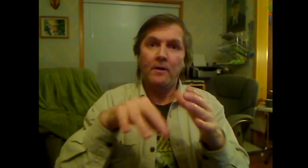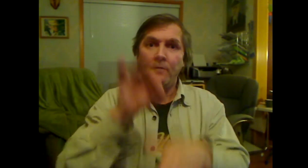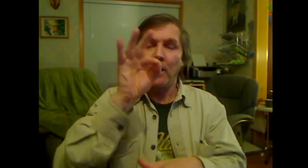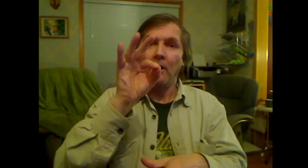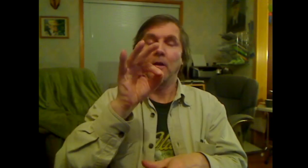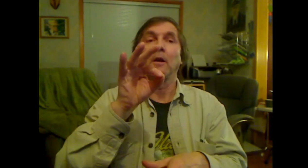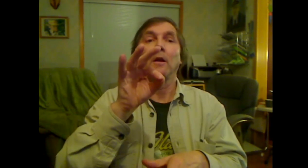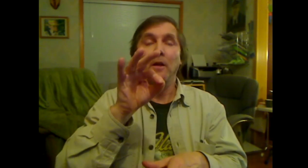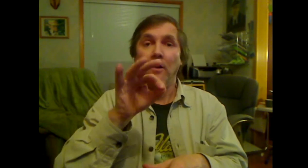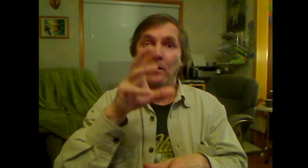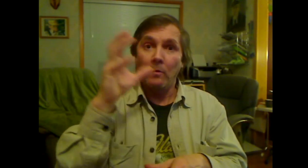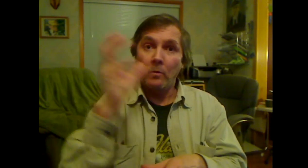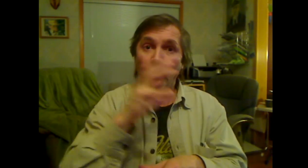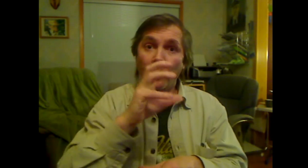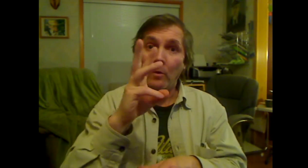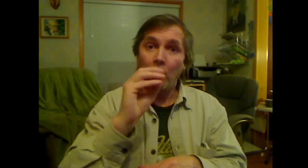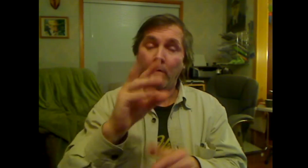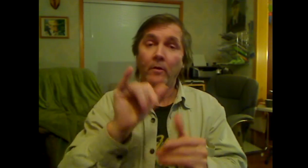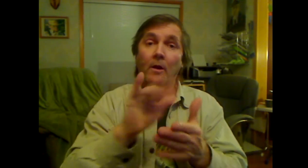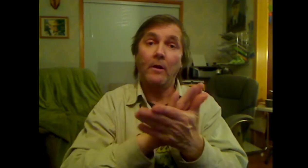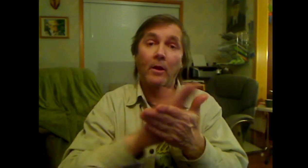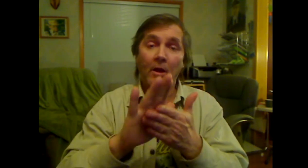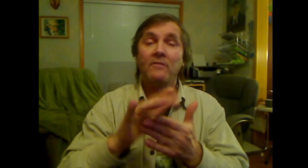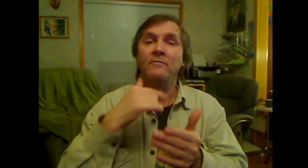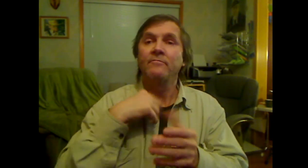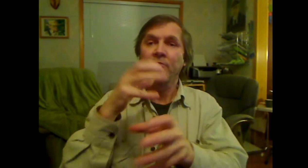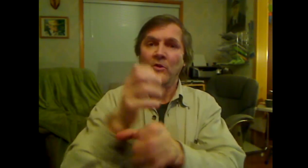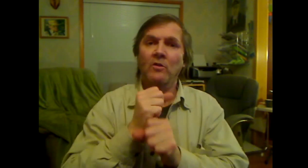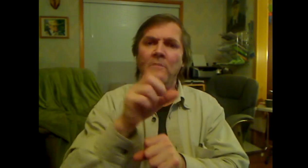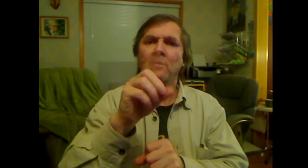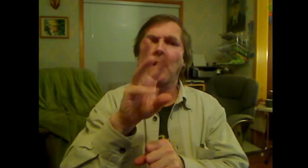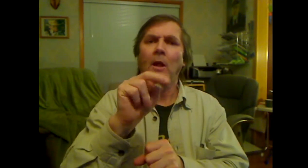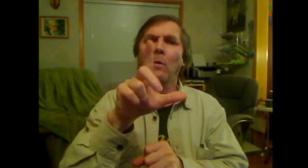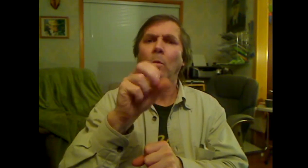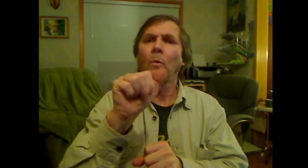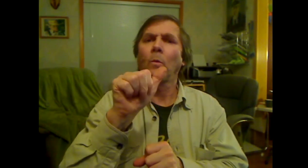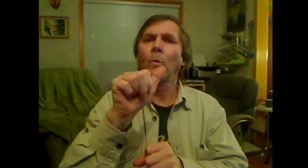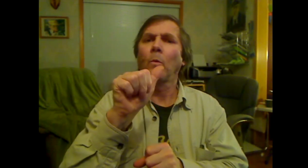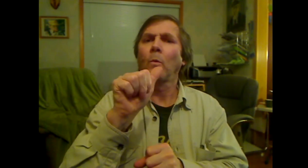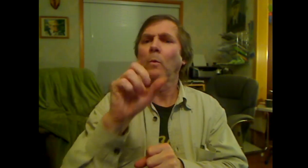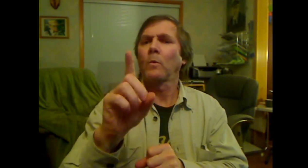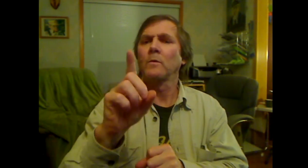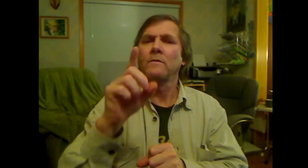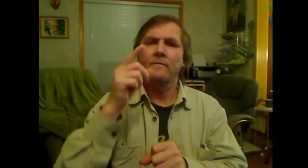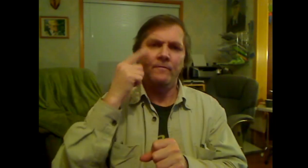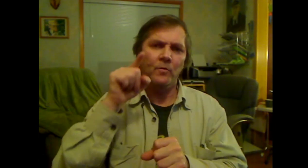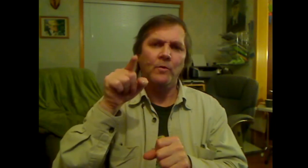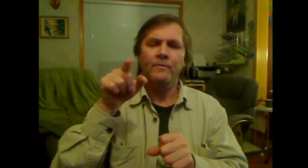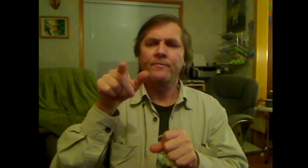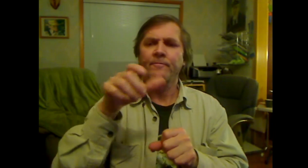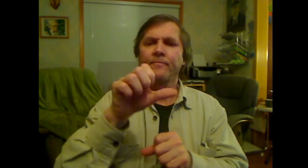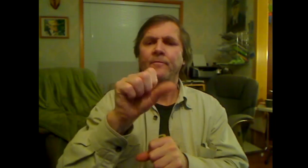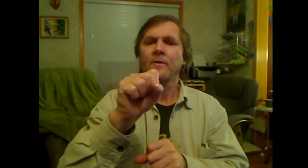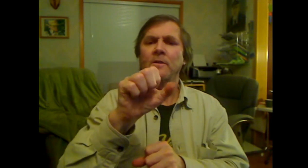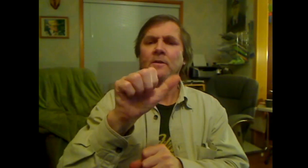They were the bullies, to me. I have no idea what they were like for the rest of their life. They may have been terrific kids.